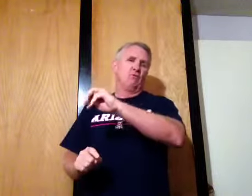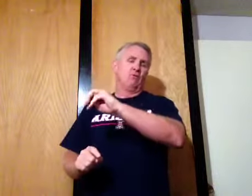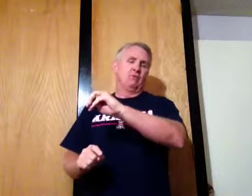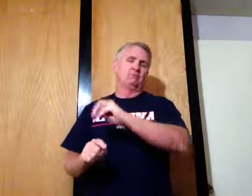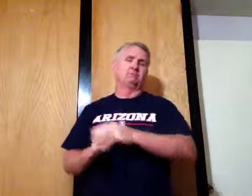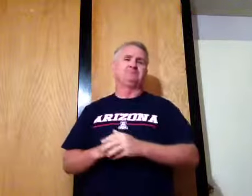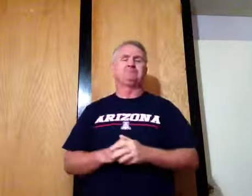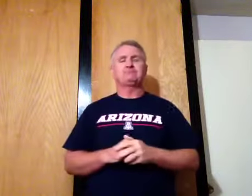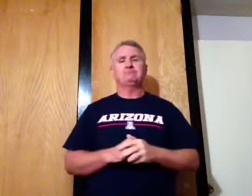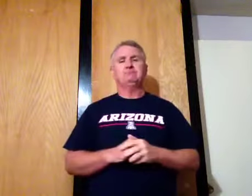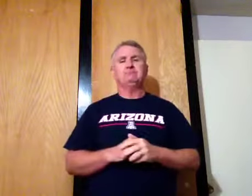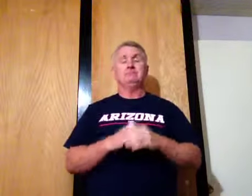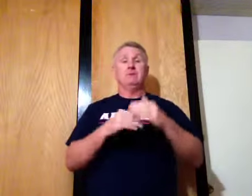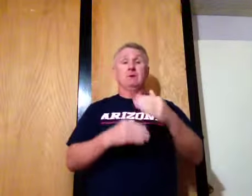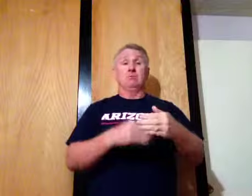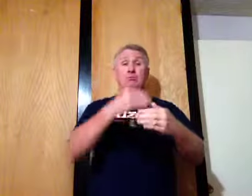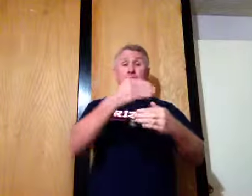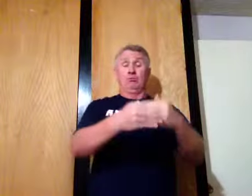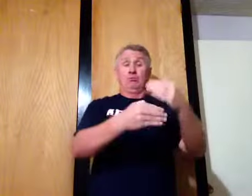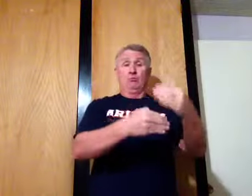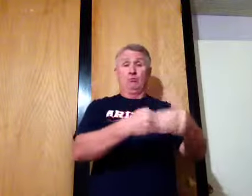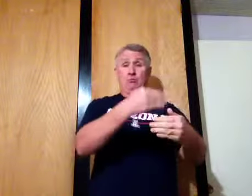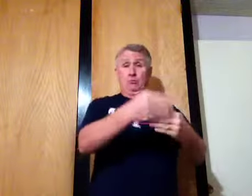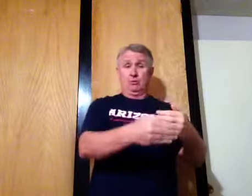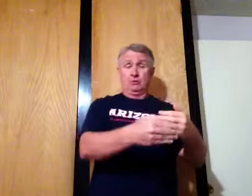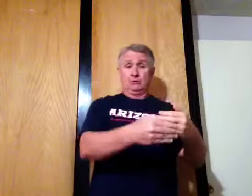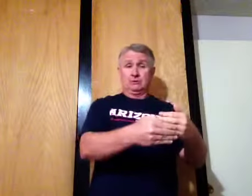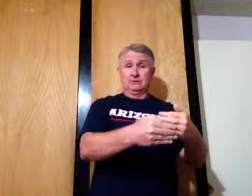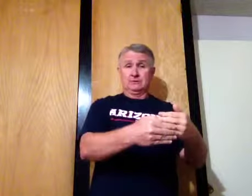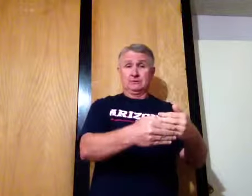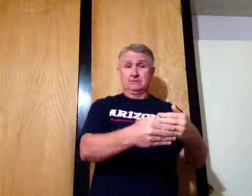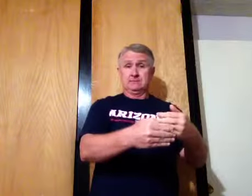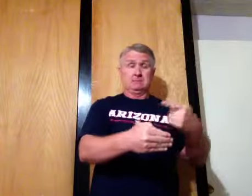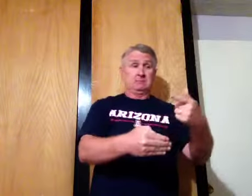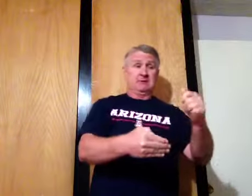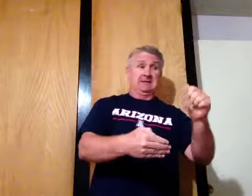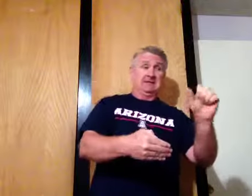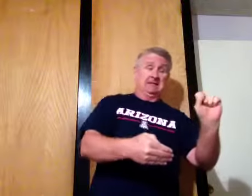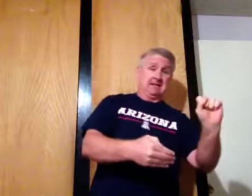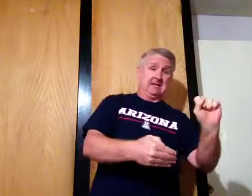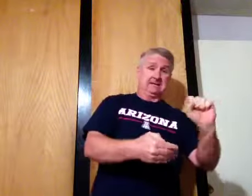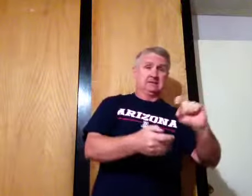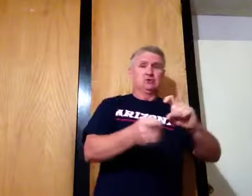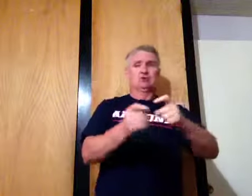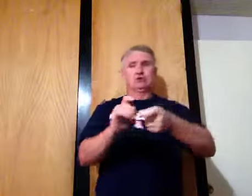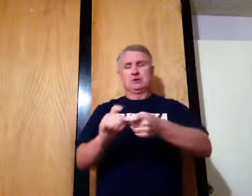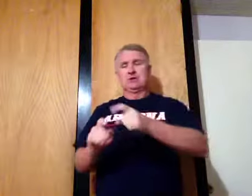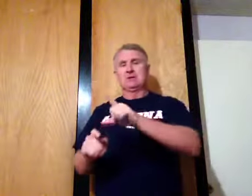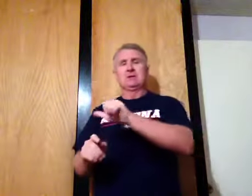Condensation, process in which gaseous water, which happens to be water vapor, is changed into a liquid form, which would be regular